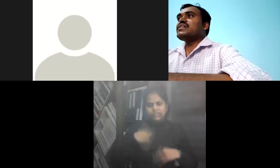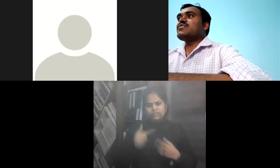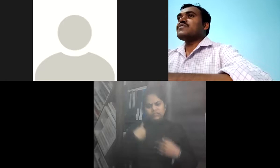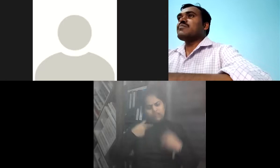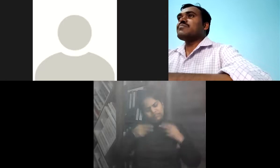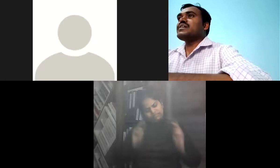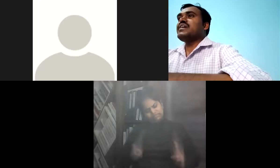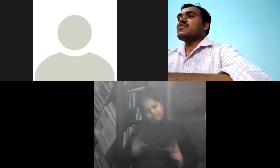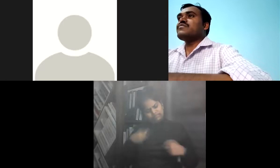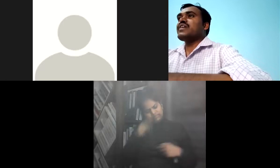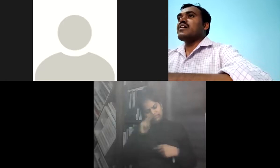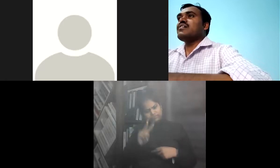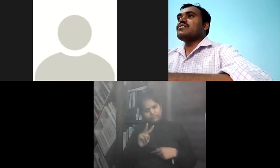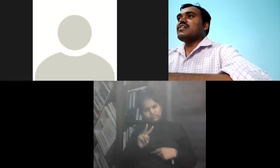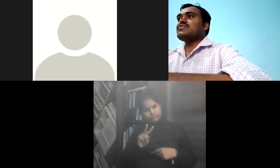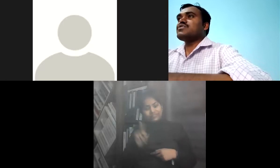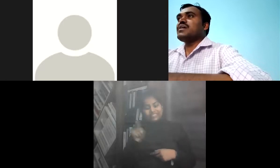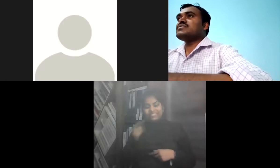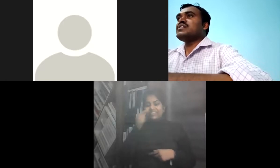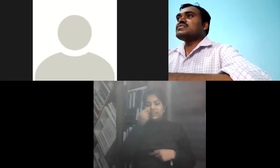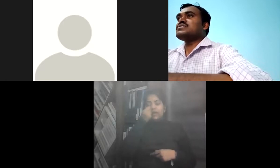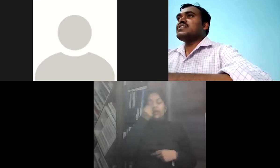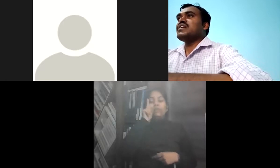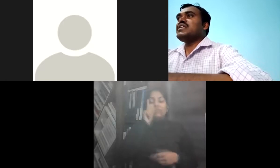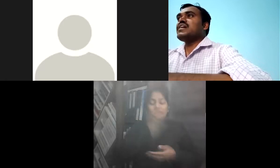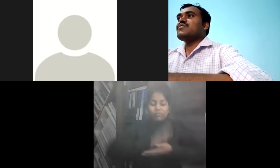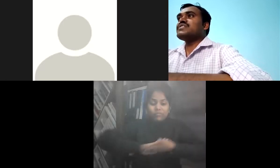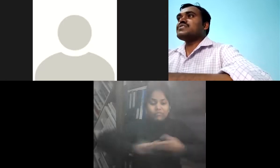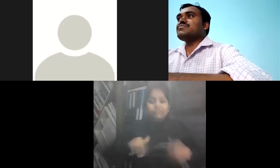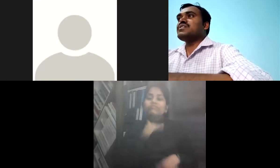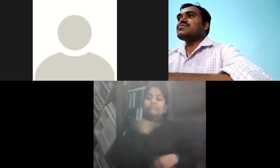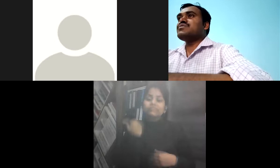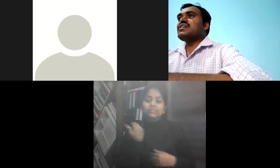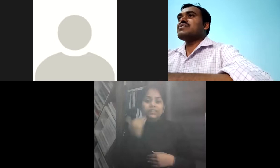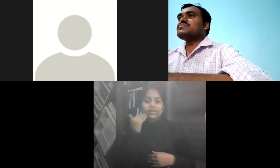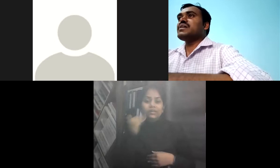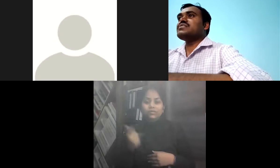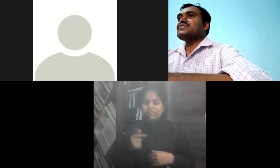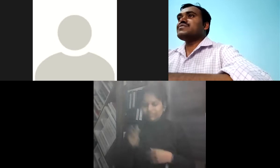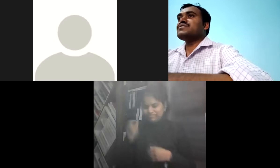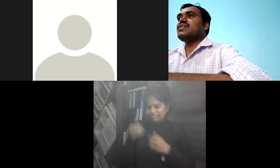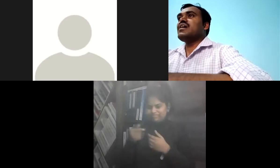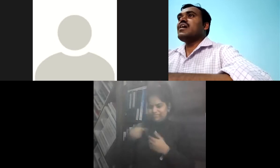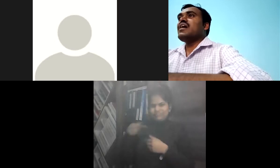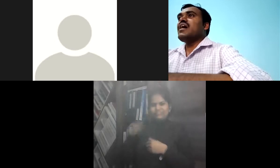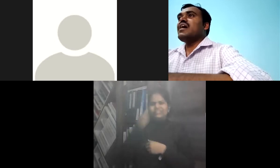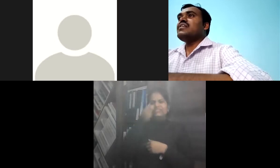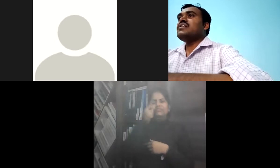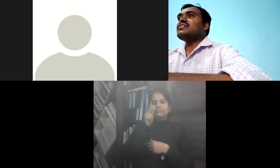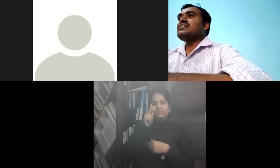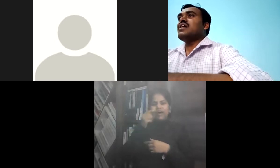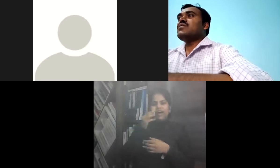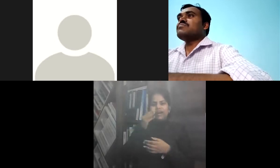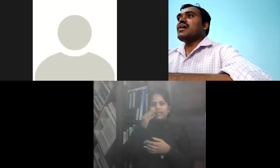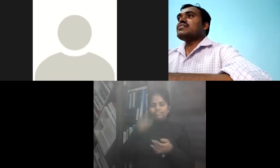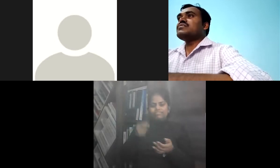got rid of from the guilt of triangular relationship. Oscar resisted any kind of discrimination in his mother's funeral, and